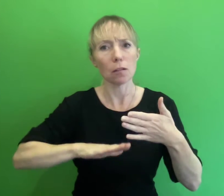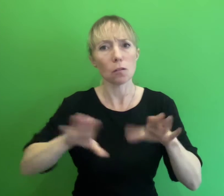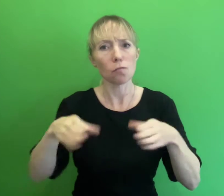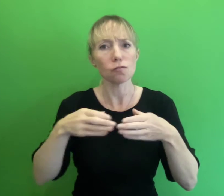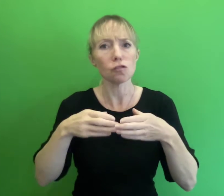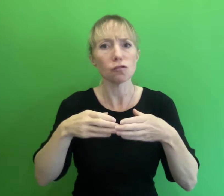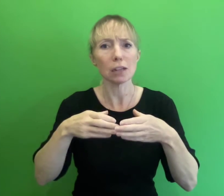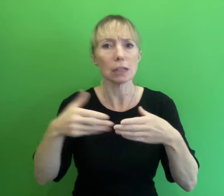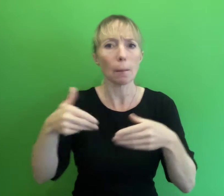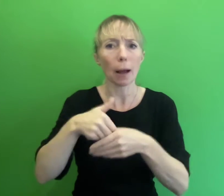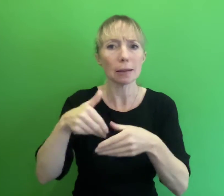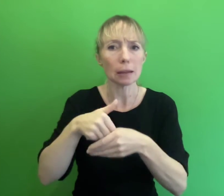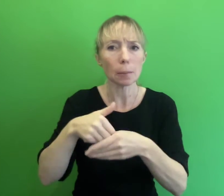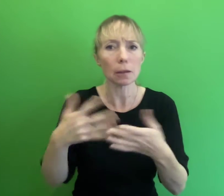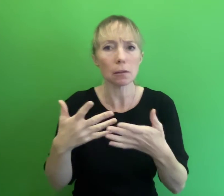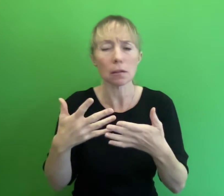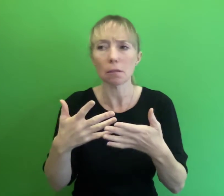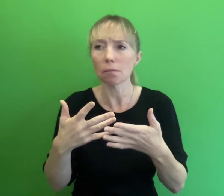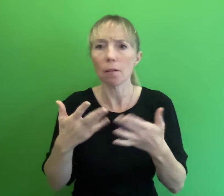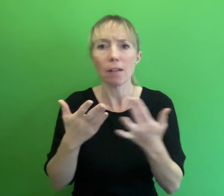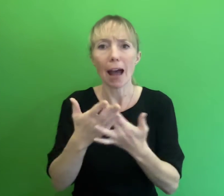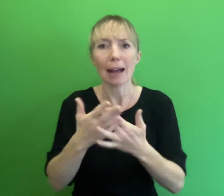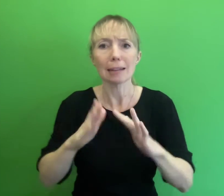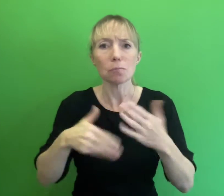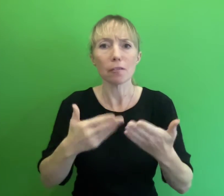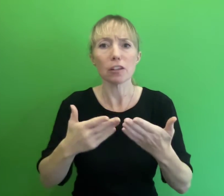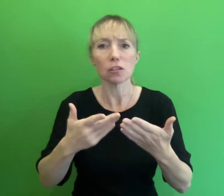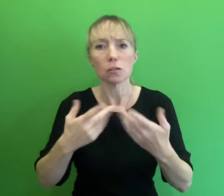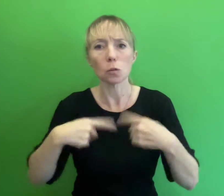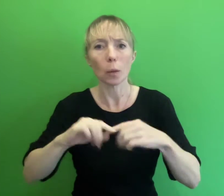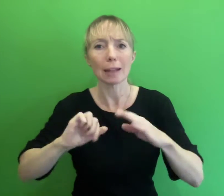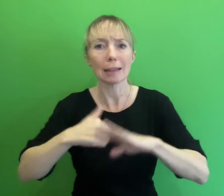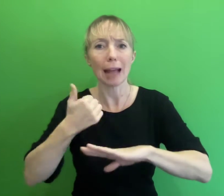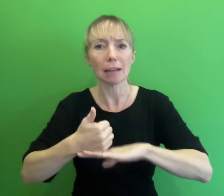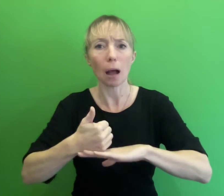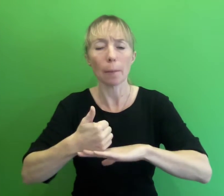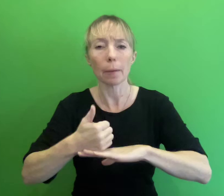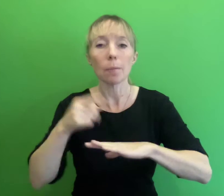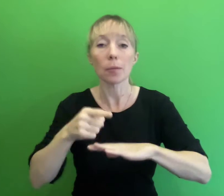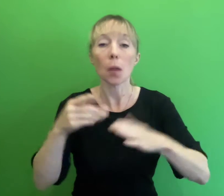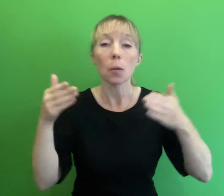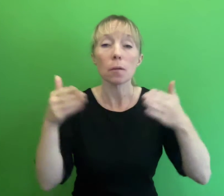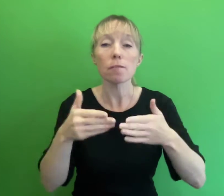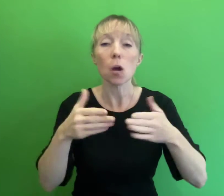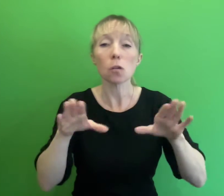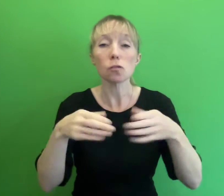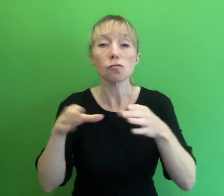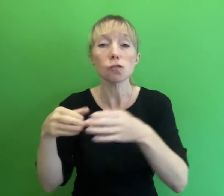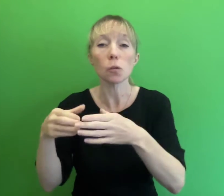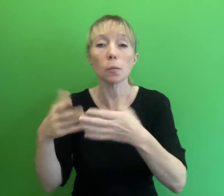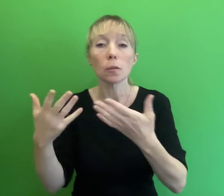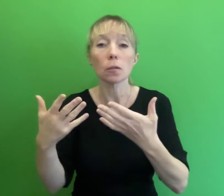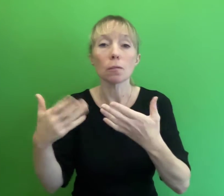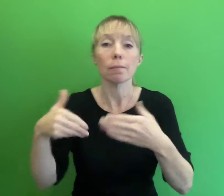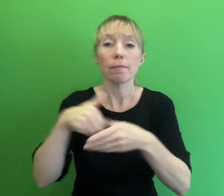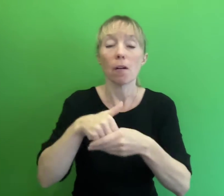access provisions we had put in place? These focus groups form part of the Access to Literature research and